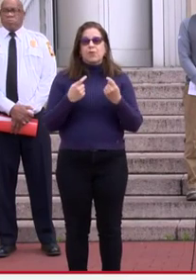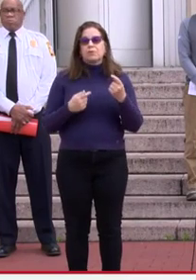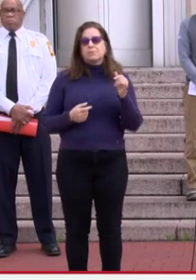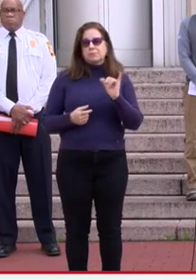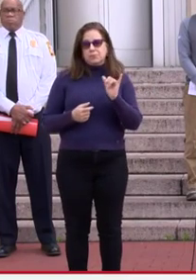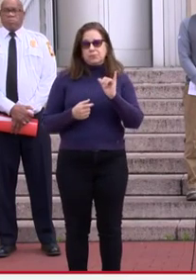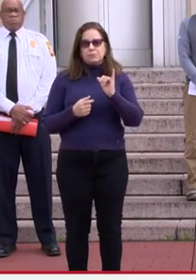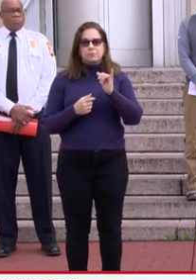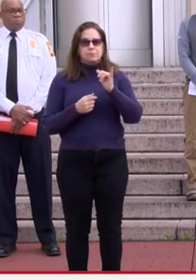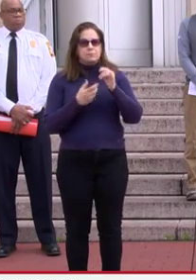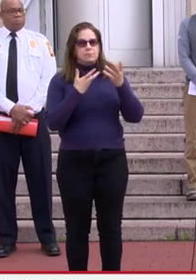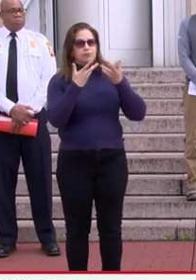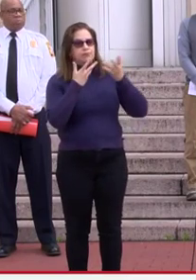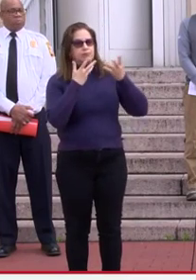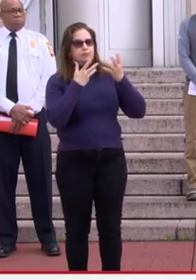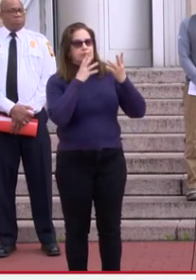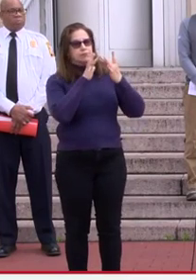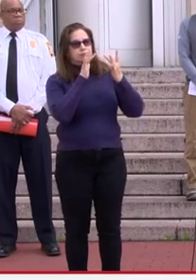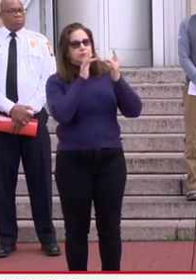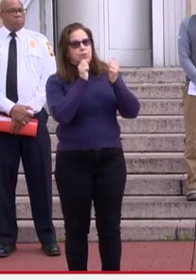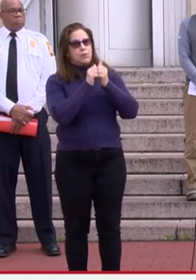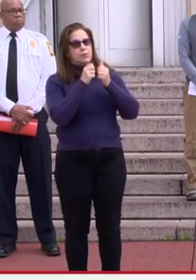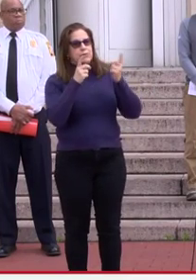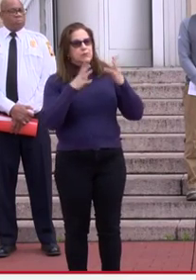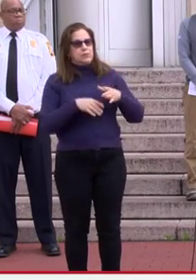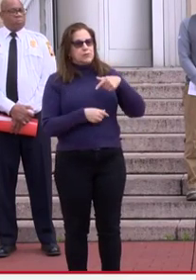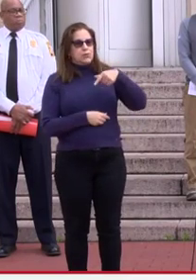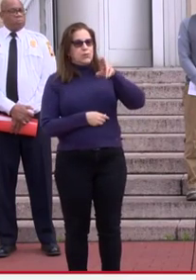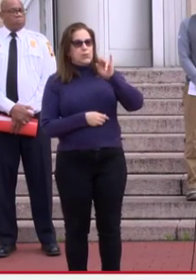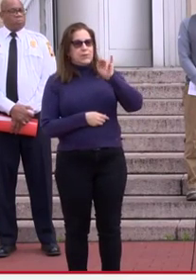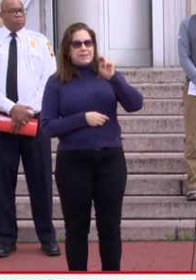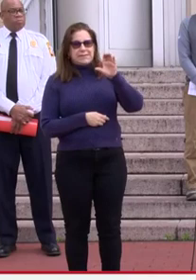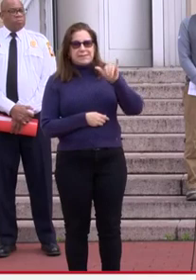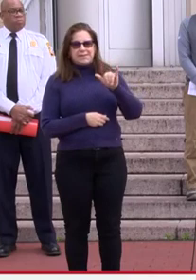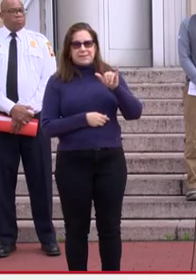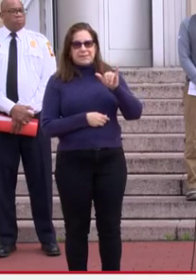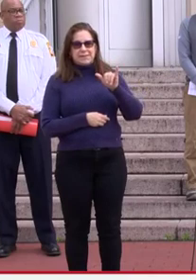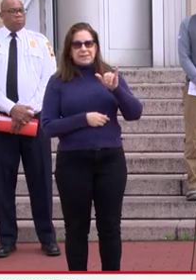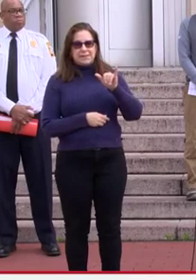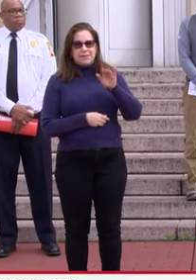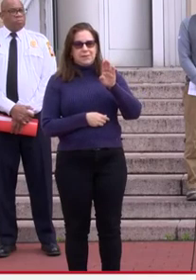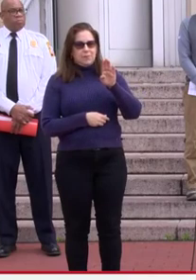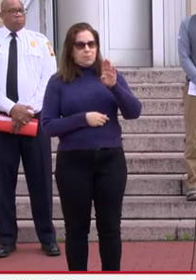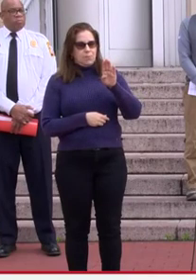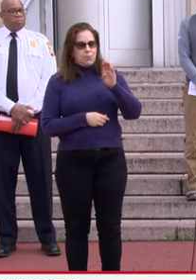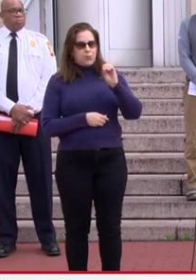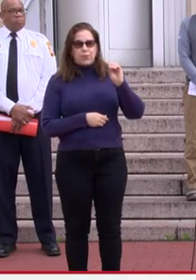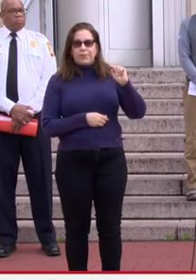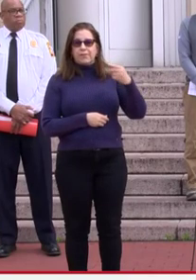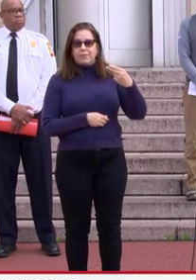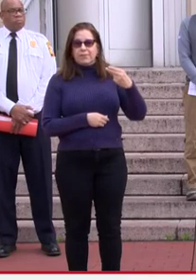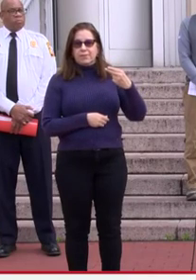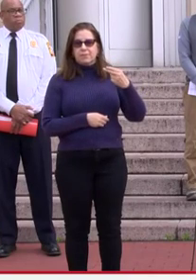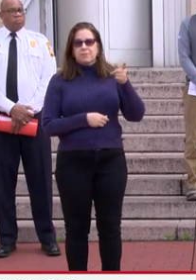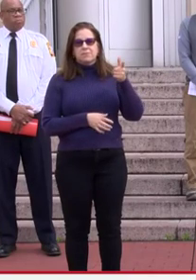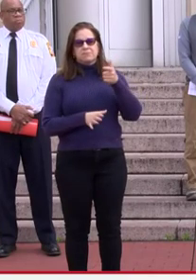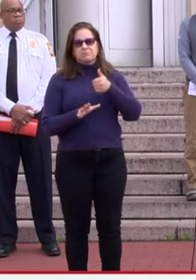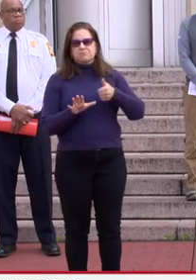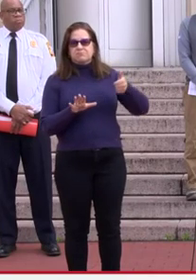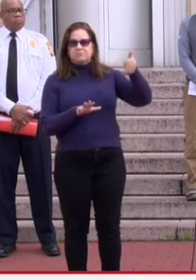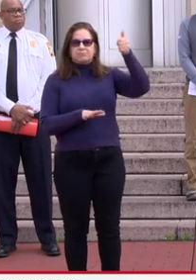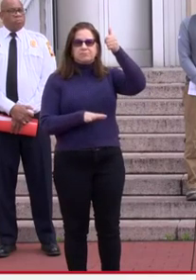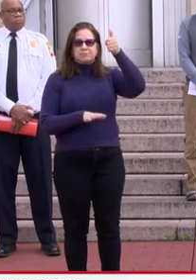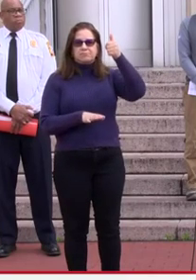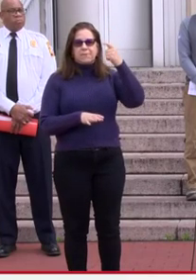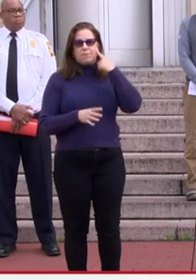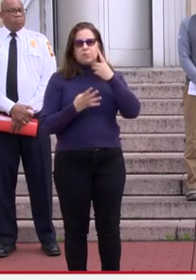They have also implemented necessary safety procedures for the safety and well-being of arrestees, inmates, and Department of Correction personnel. I'm